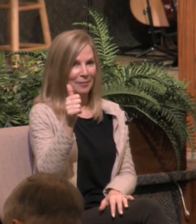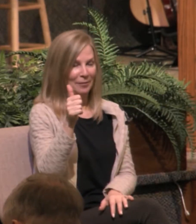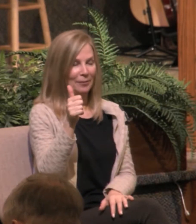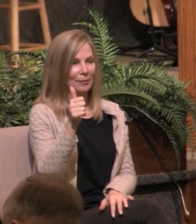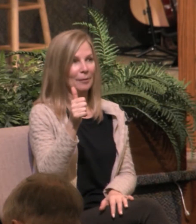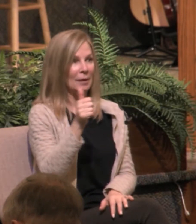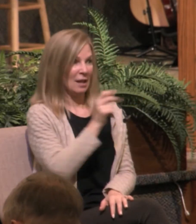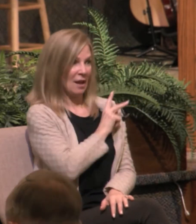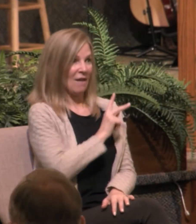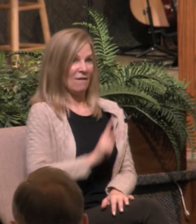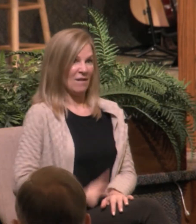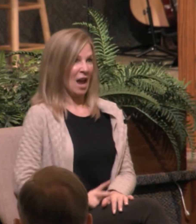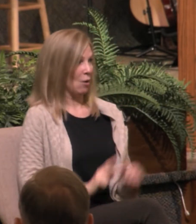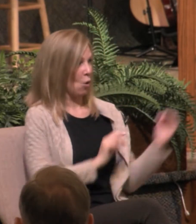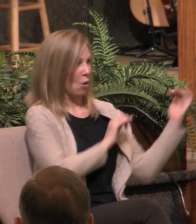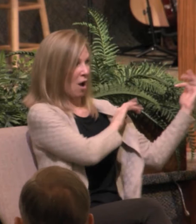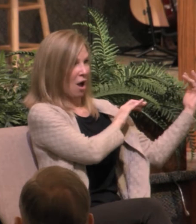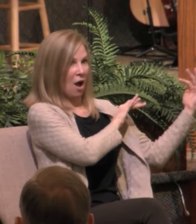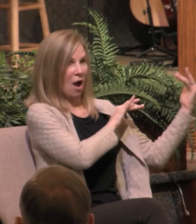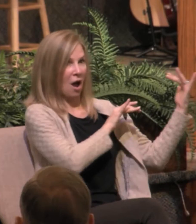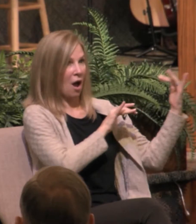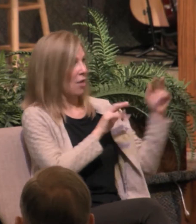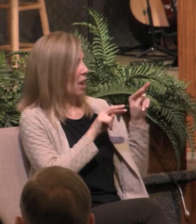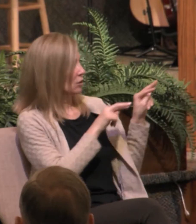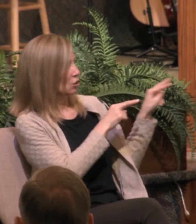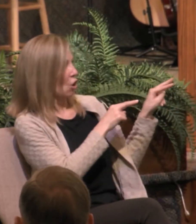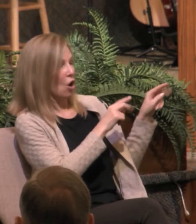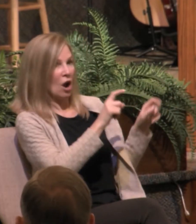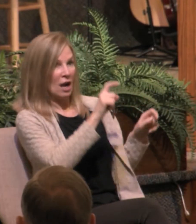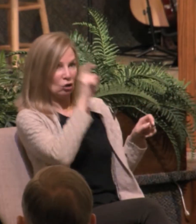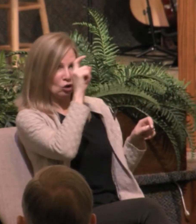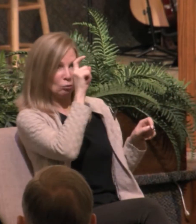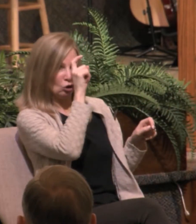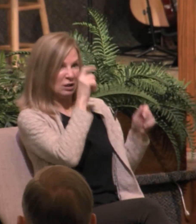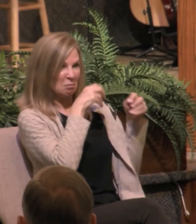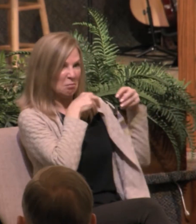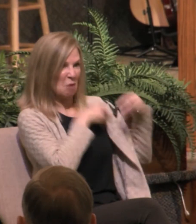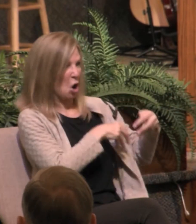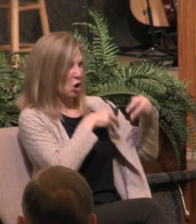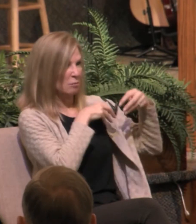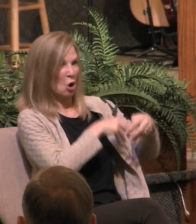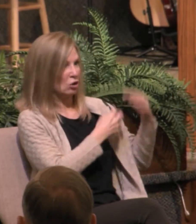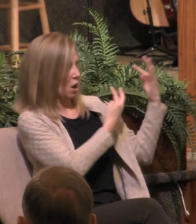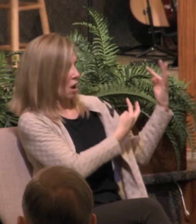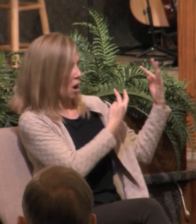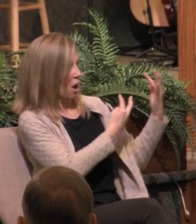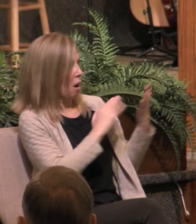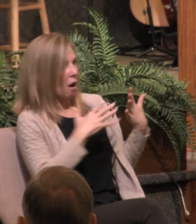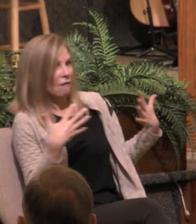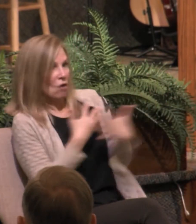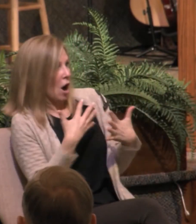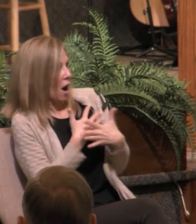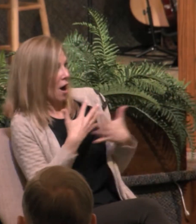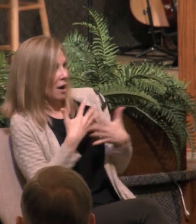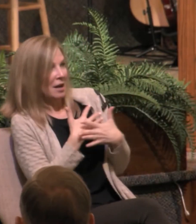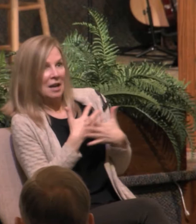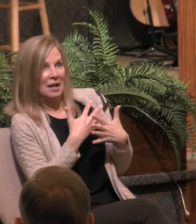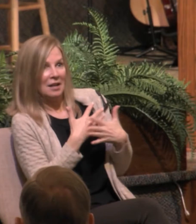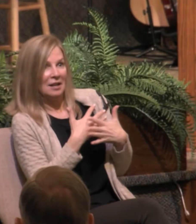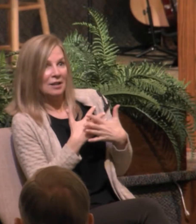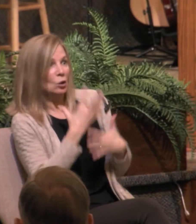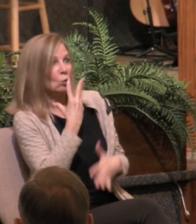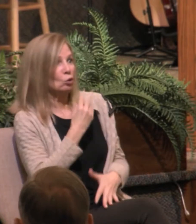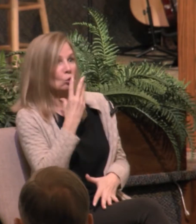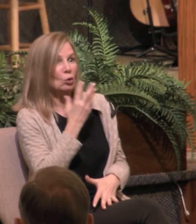As Pharaoh drew near, the sons of Israel looked, and behold, the Egyptians were marching after them, and they became very frightened. So the sons of